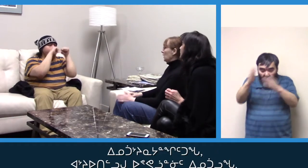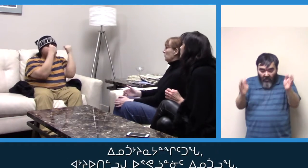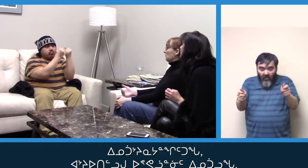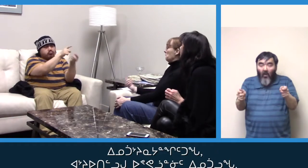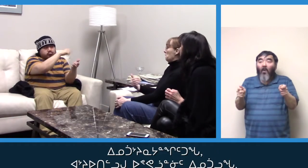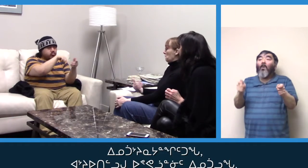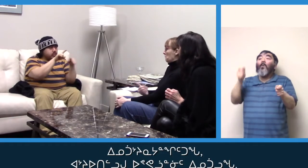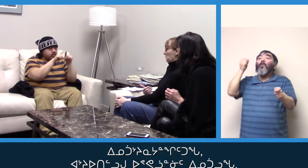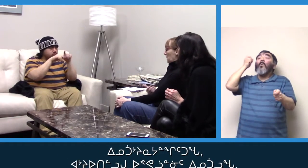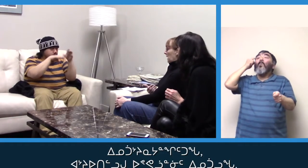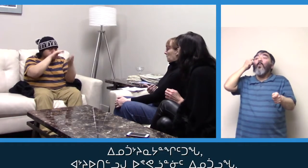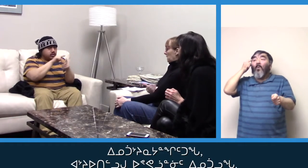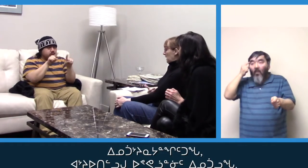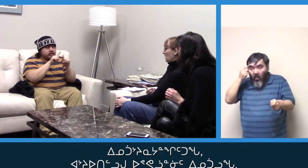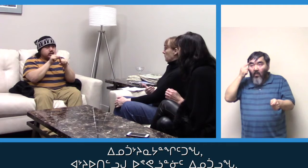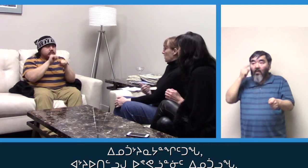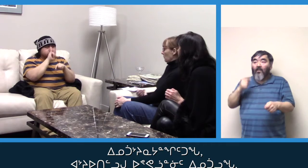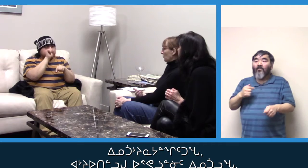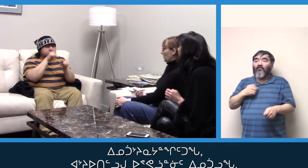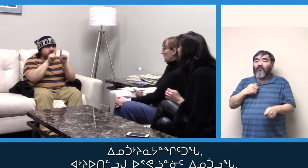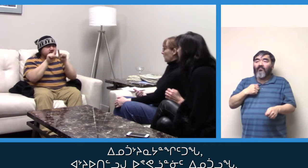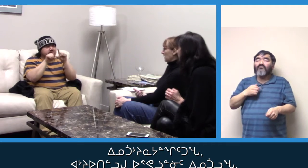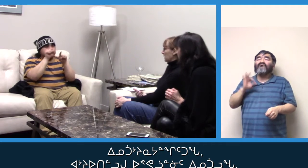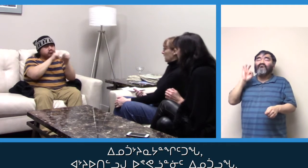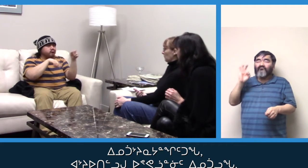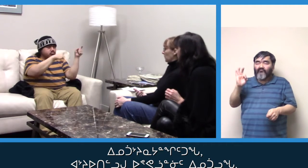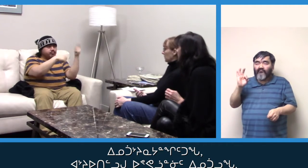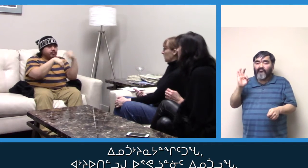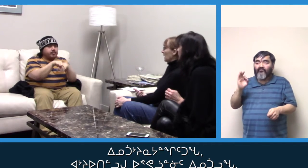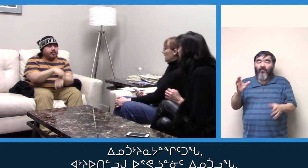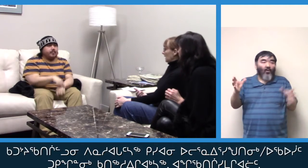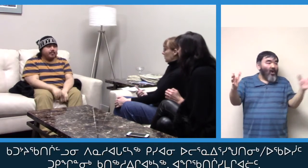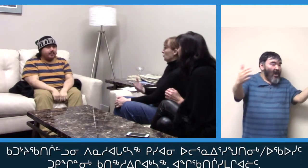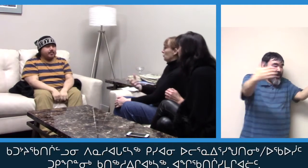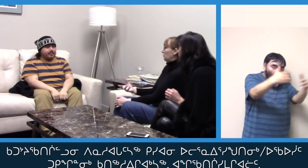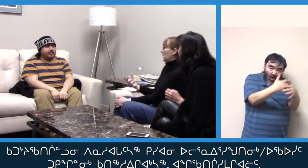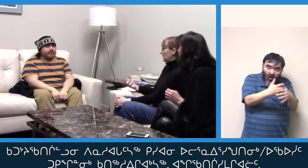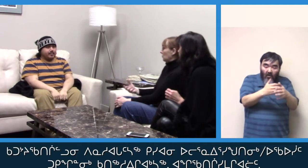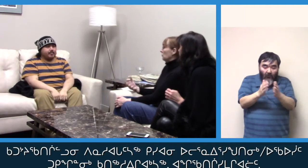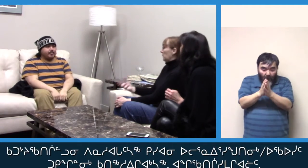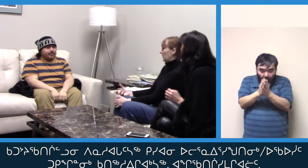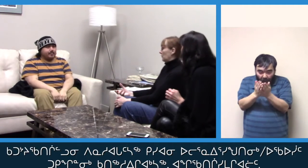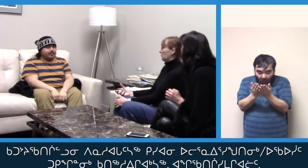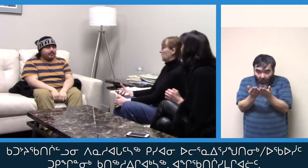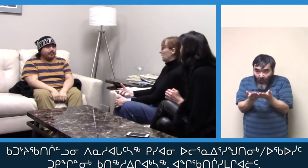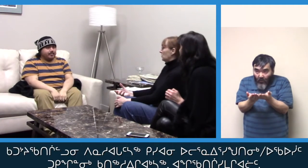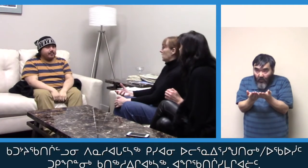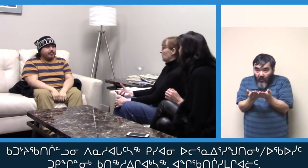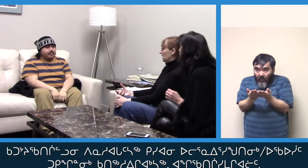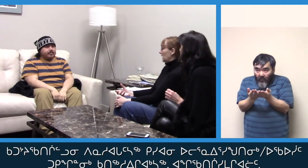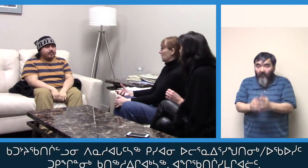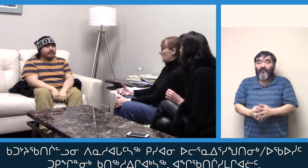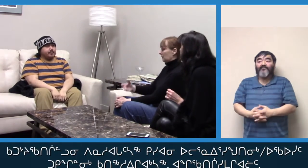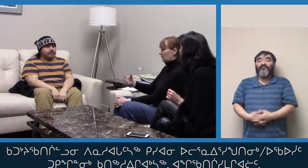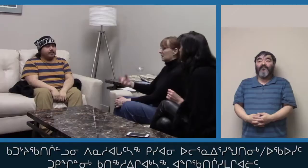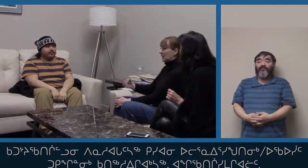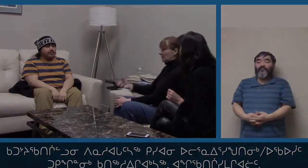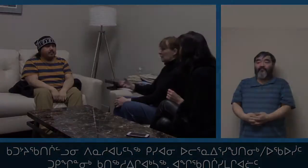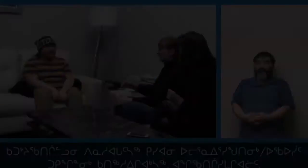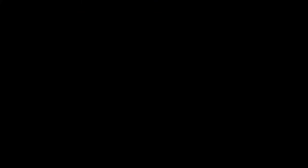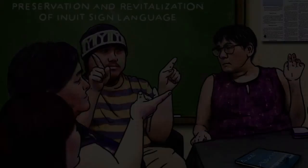dictionary. It wouldn't be me on my own, for example, as a single person. It's a group, that's a group effort to put a dictionary together,